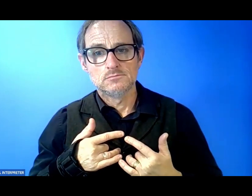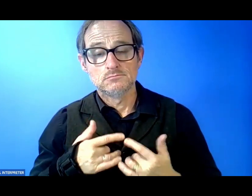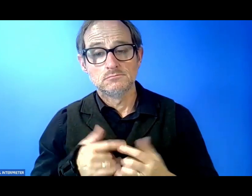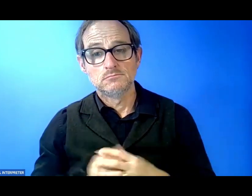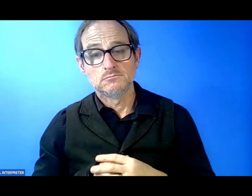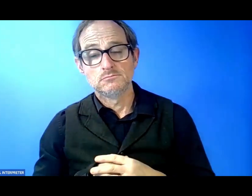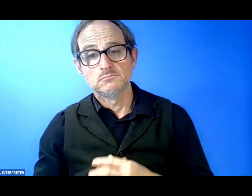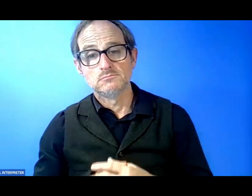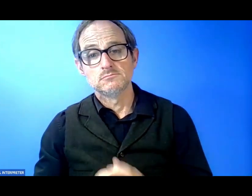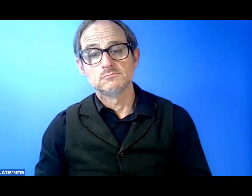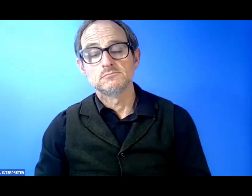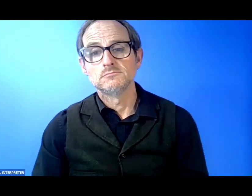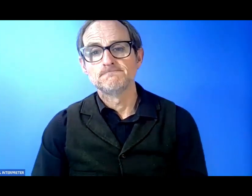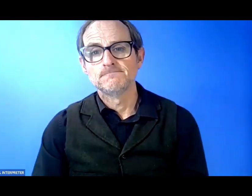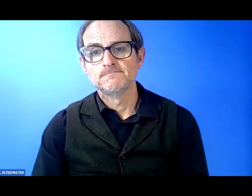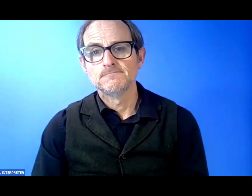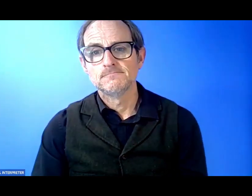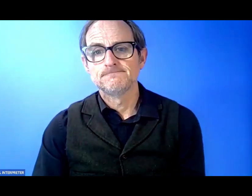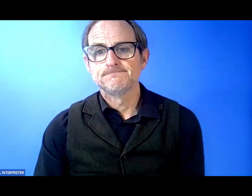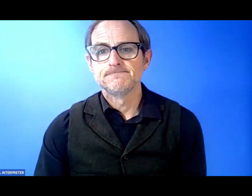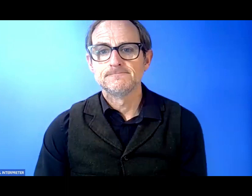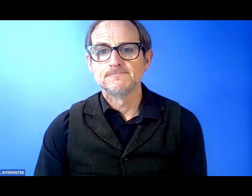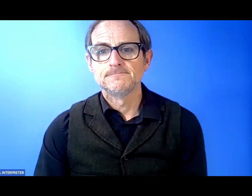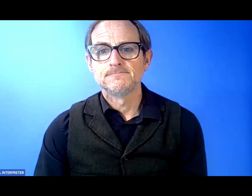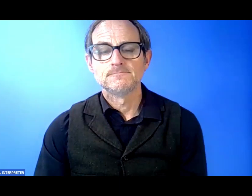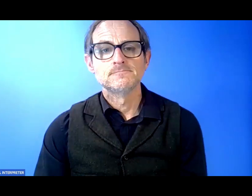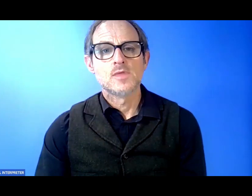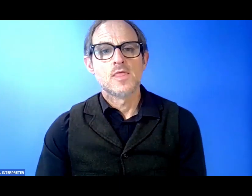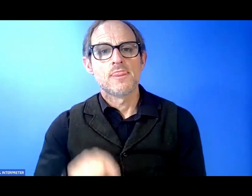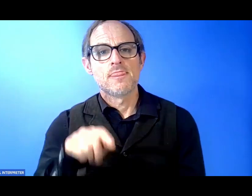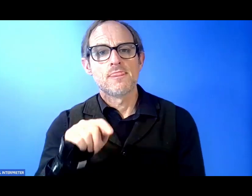it's a beautiful dome, this theater, and